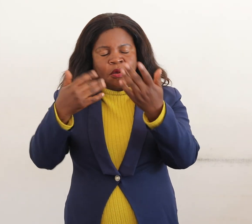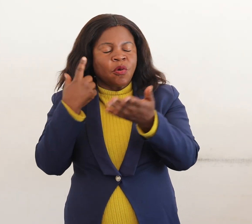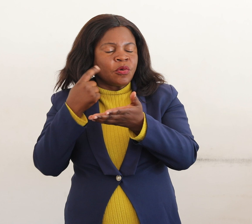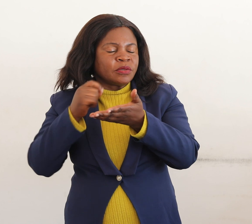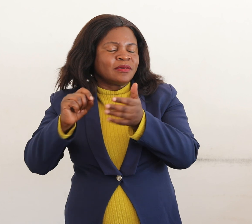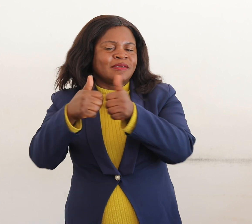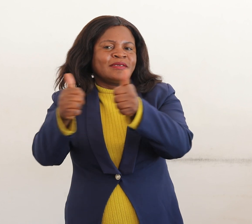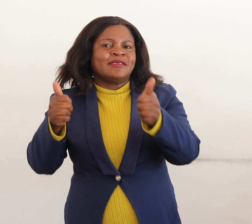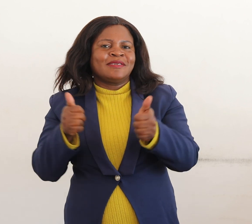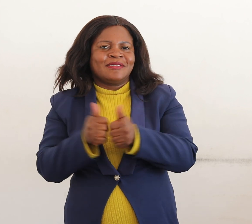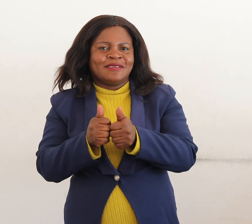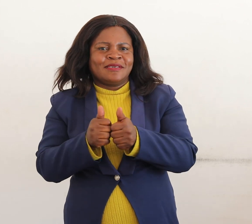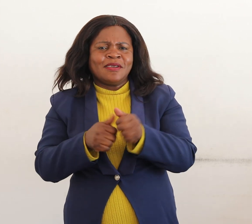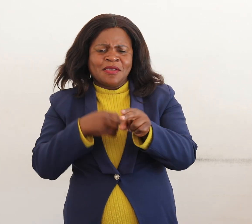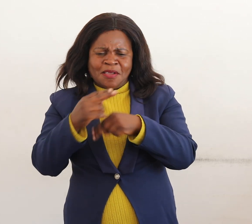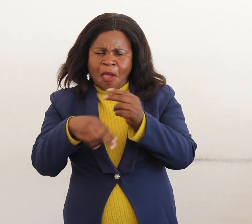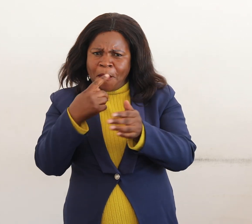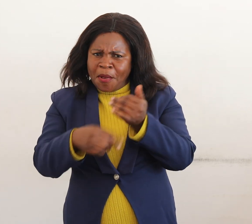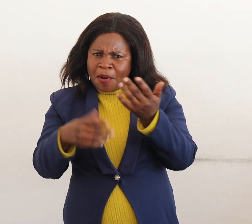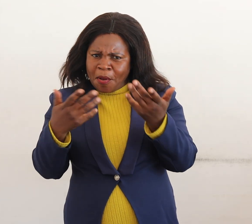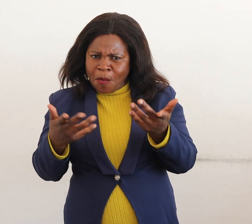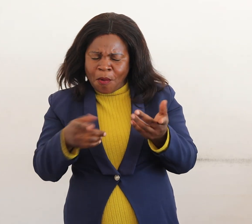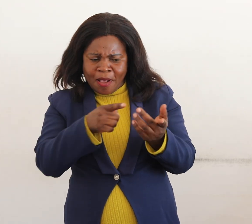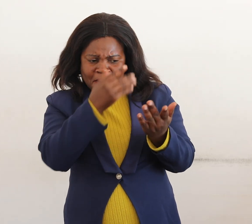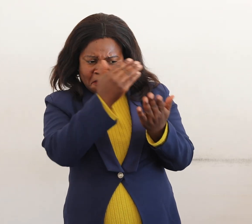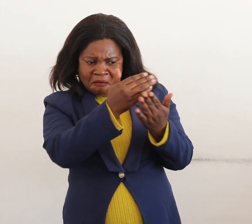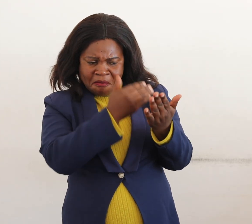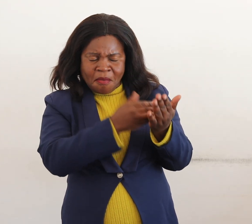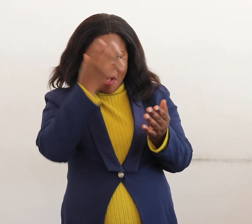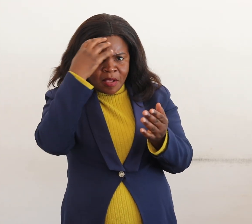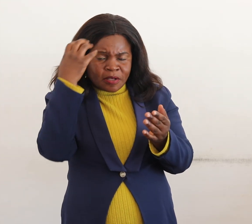list is official and approved by the party leadership.